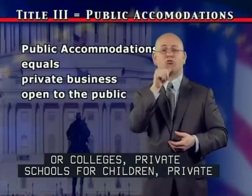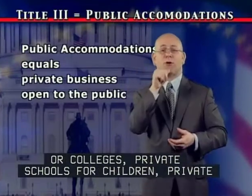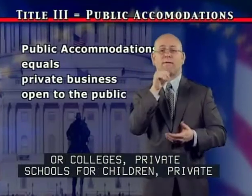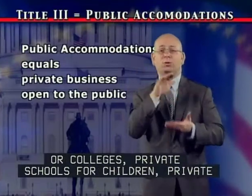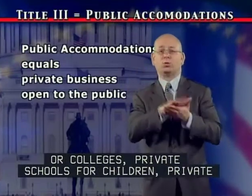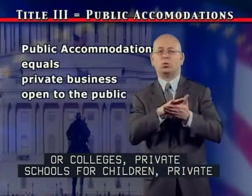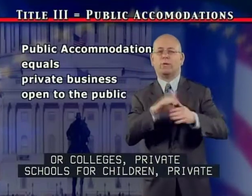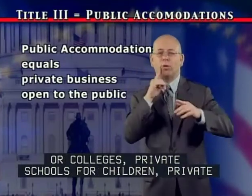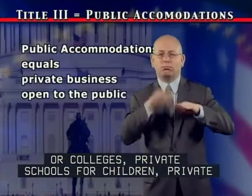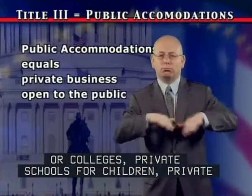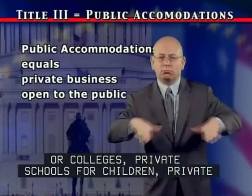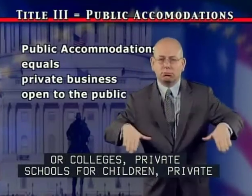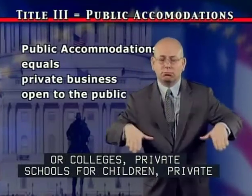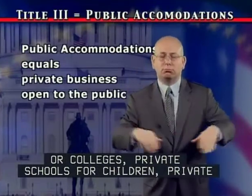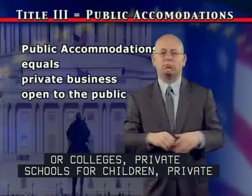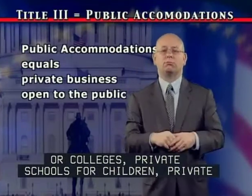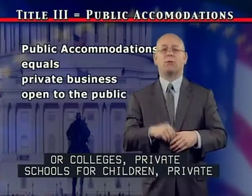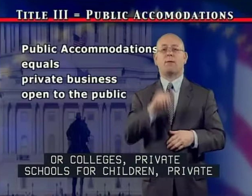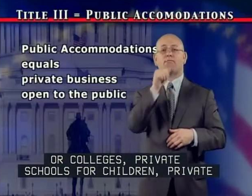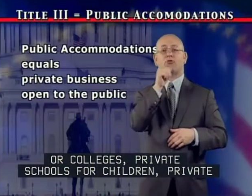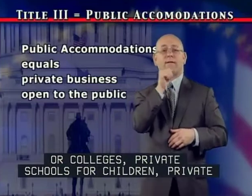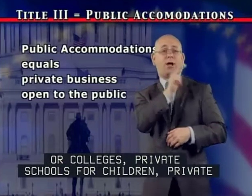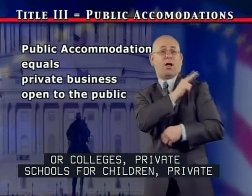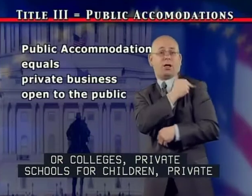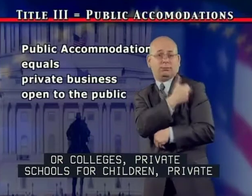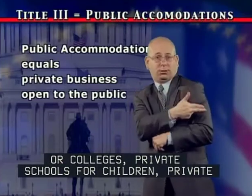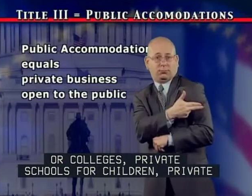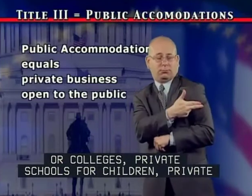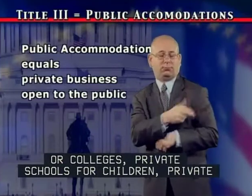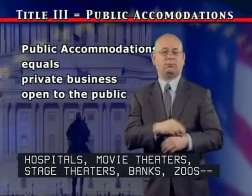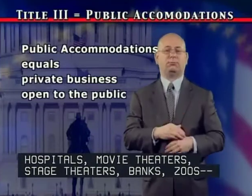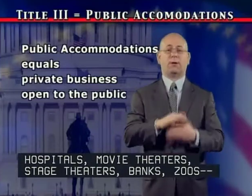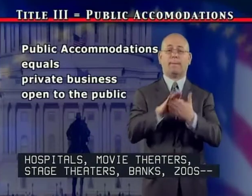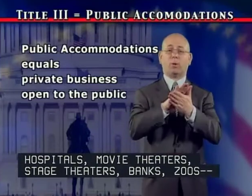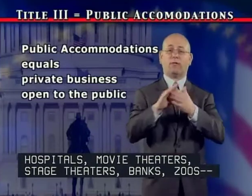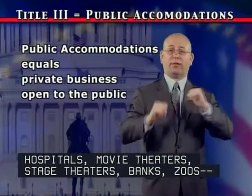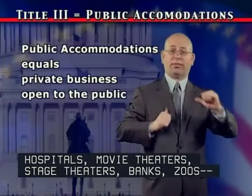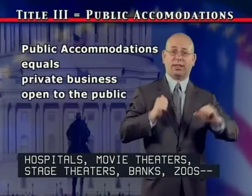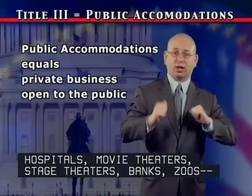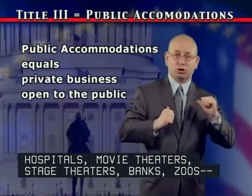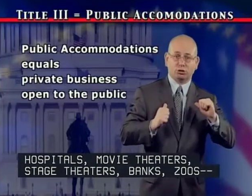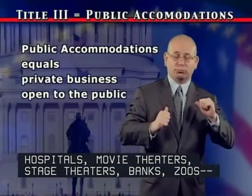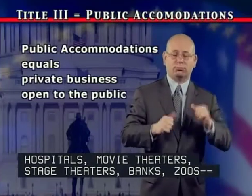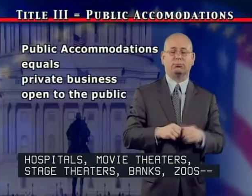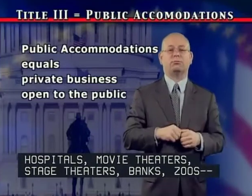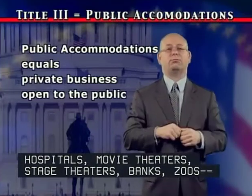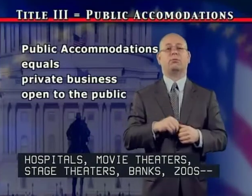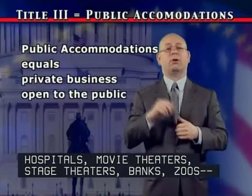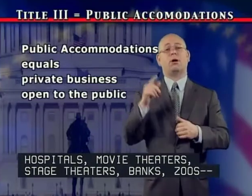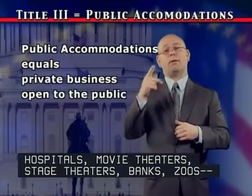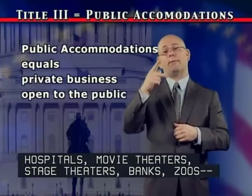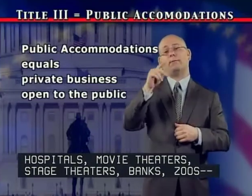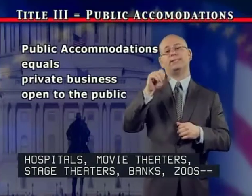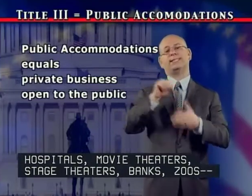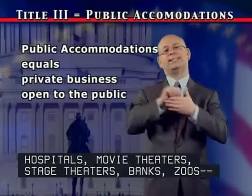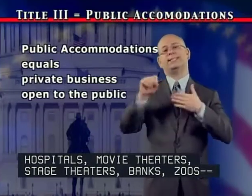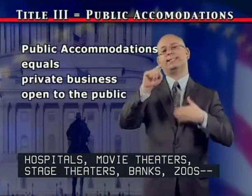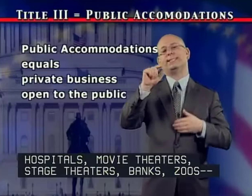or colleges, private schools for children, private hospitals, movie theaters,